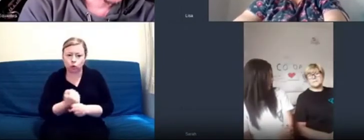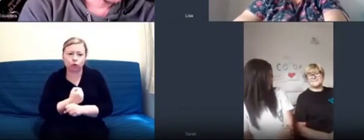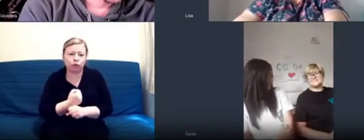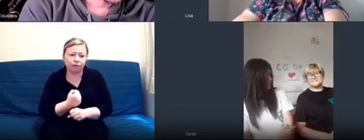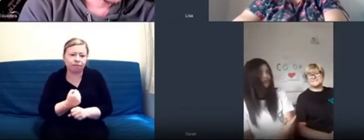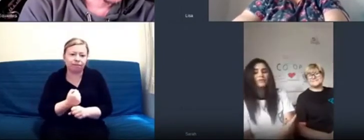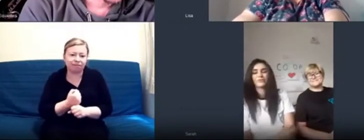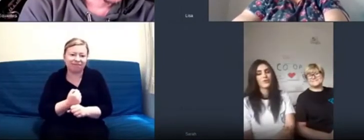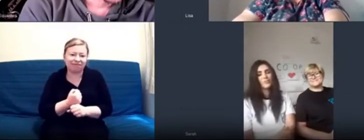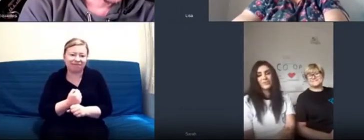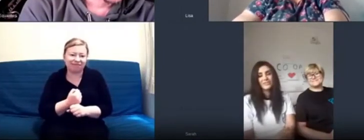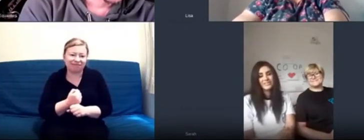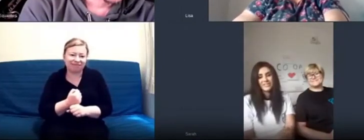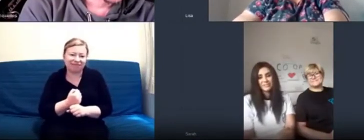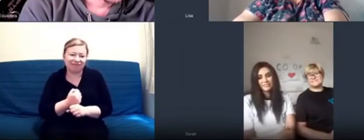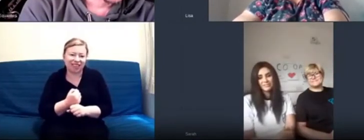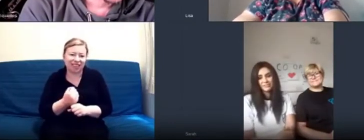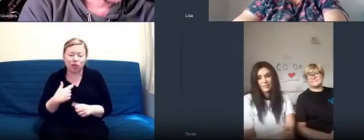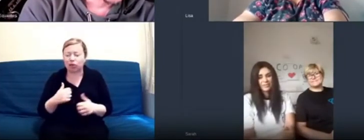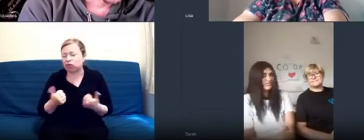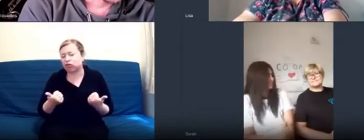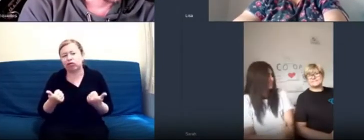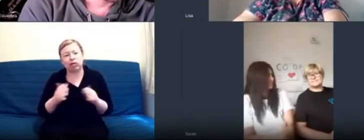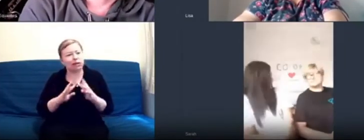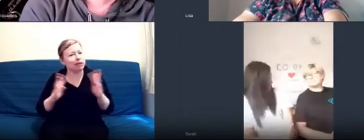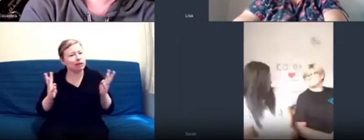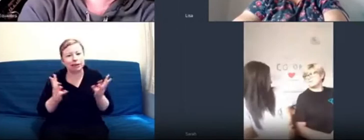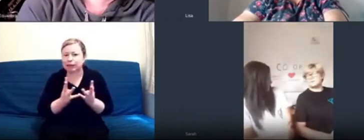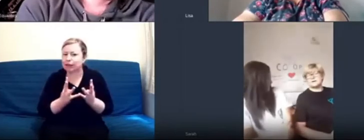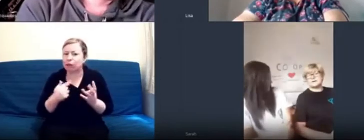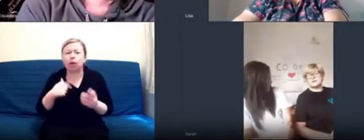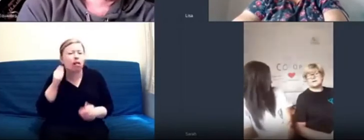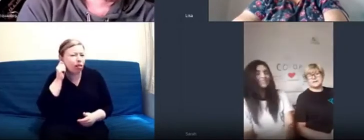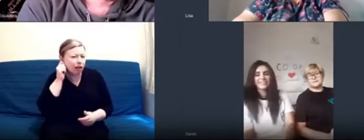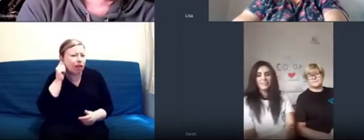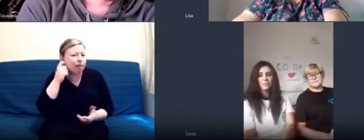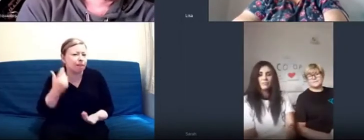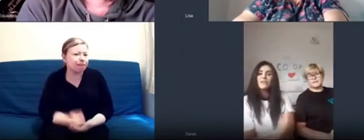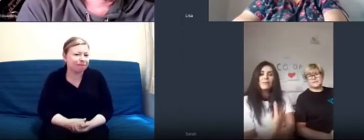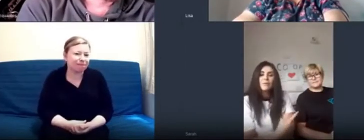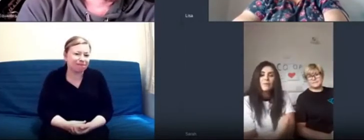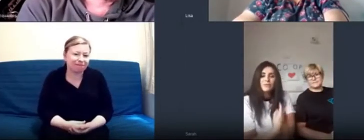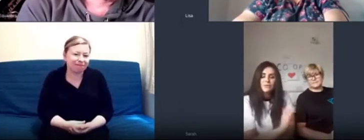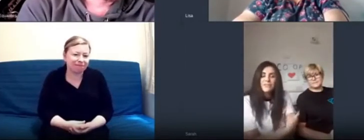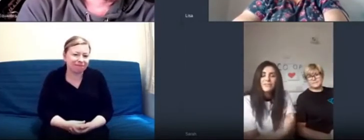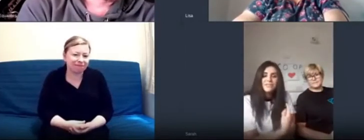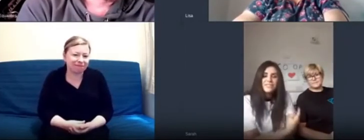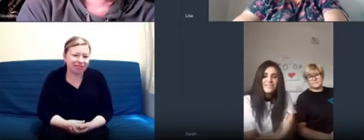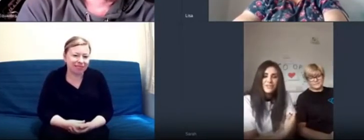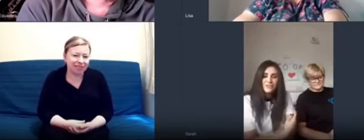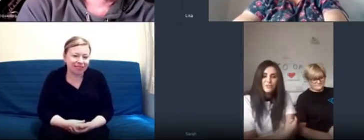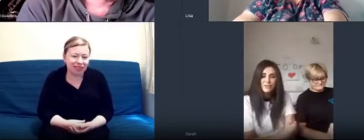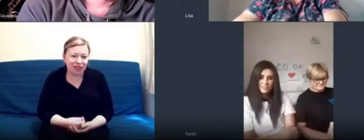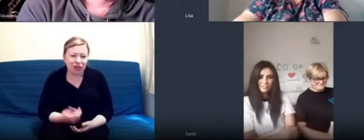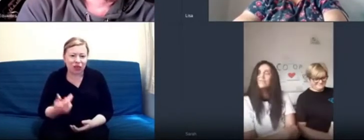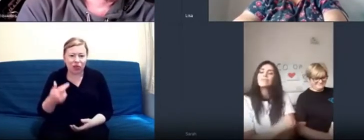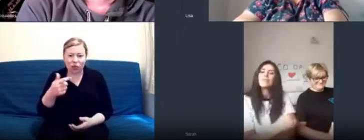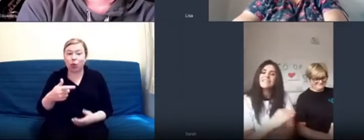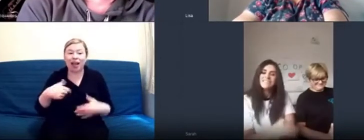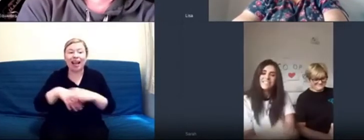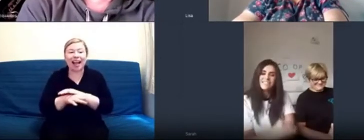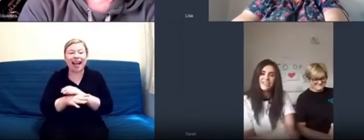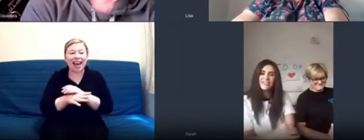and we've got a brilliant team. We're lucky, aren't we? Yeah, really. And we're in a bubble, so we're allowed to sit